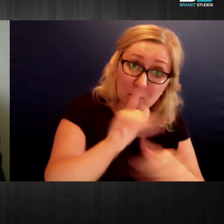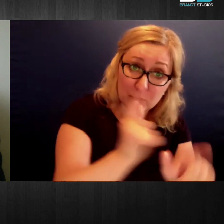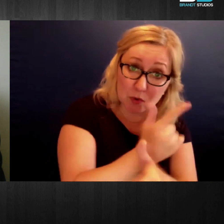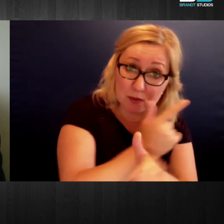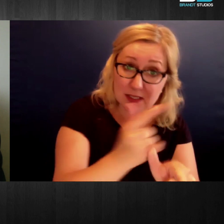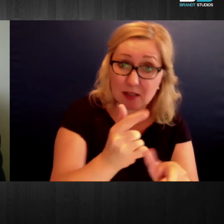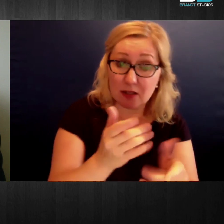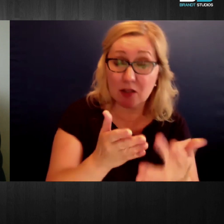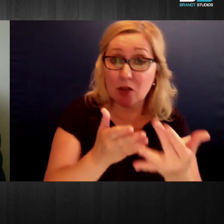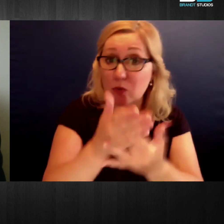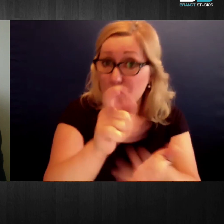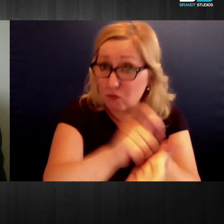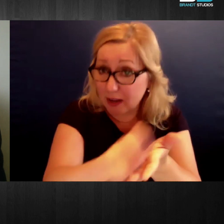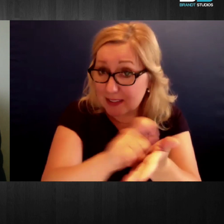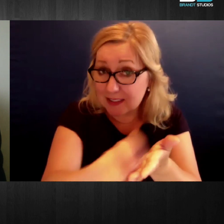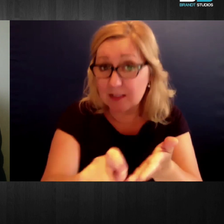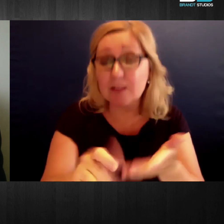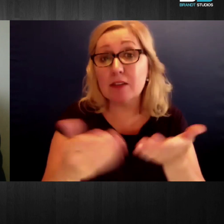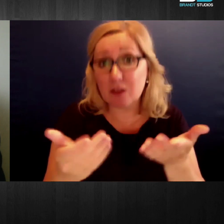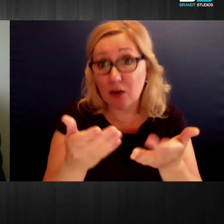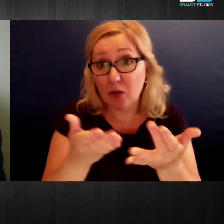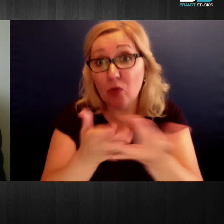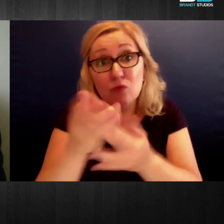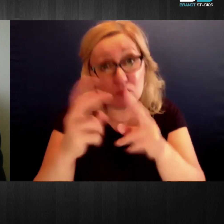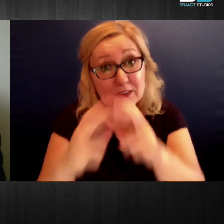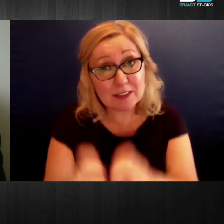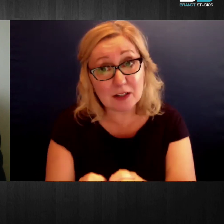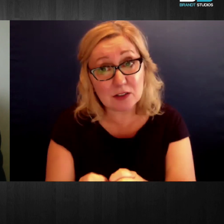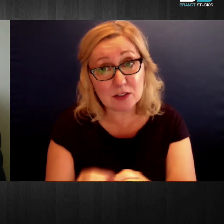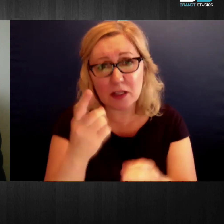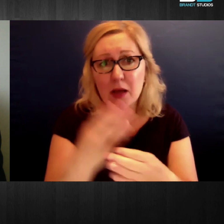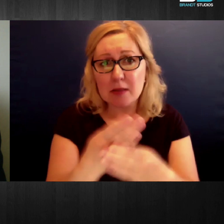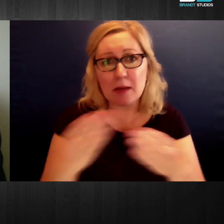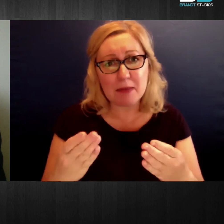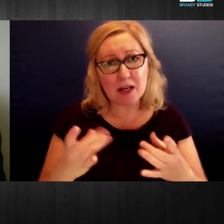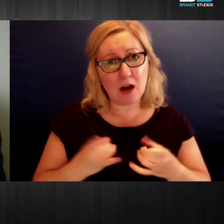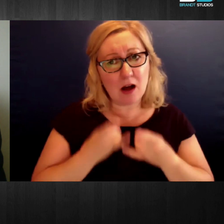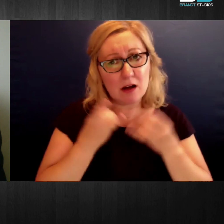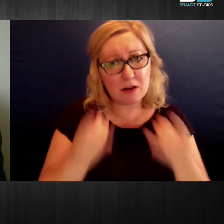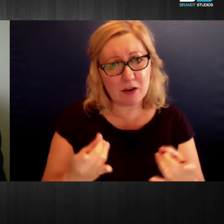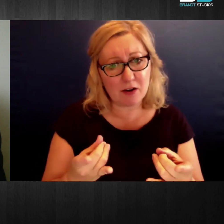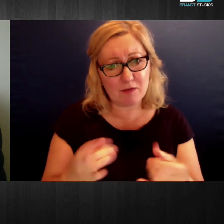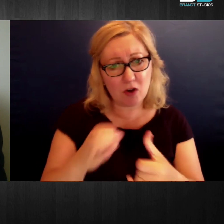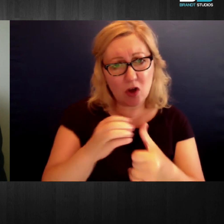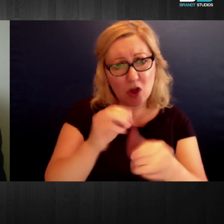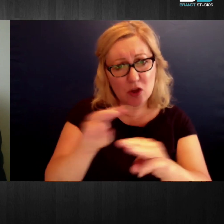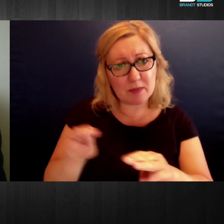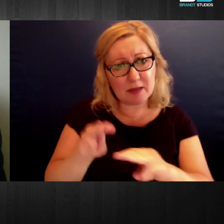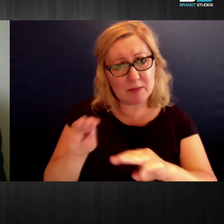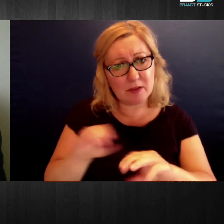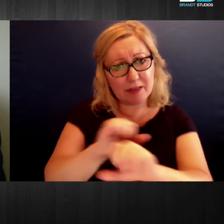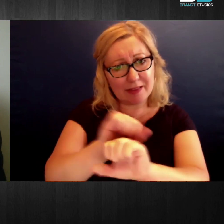story. And they also, through these venues, they inspire us to dream a bit bigger and to make the world a bit